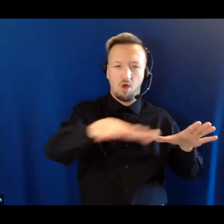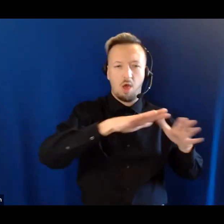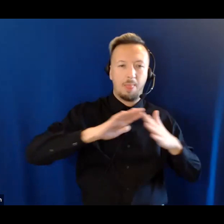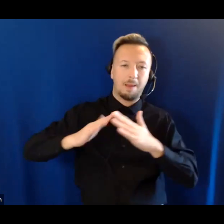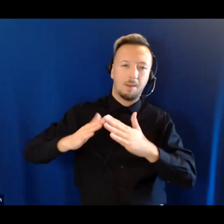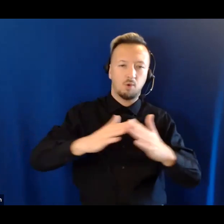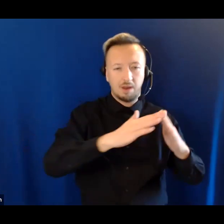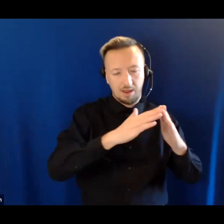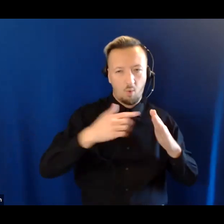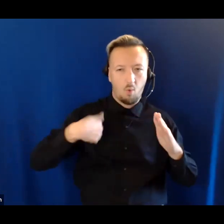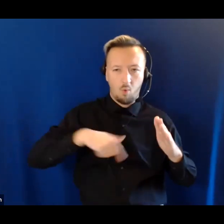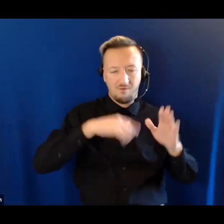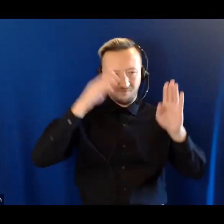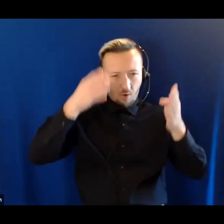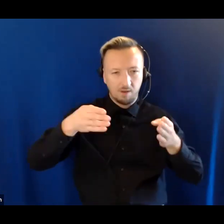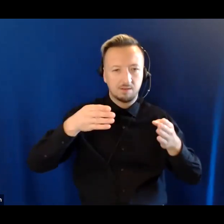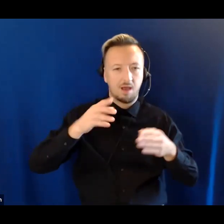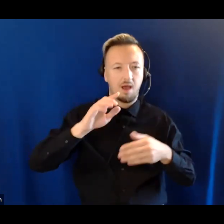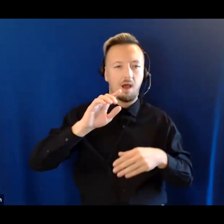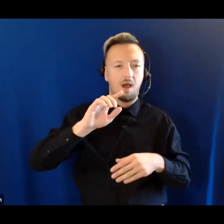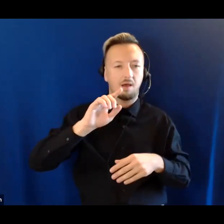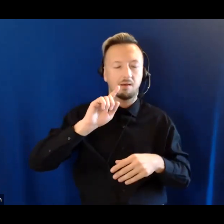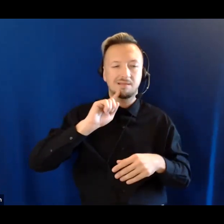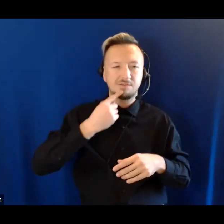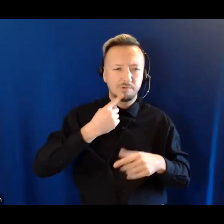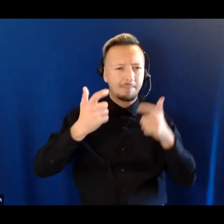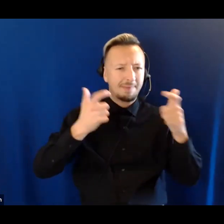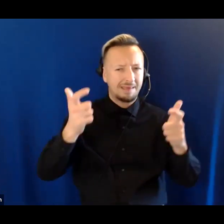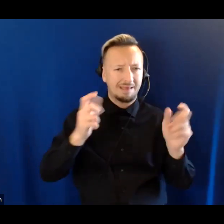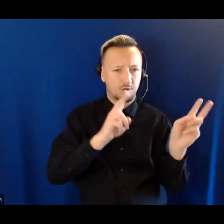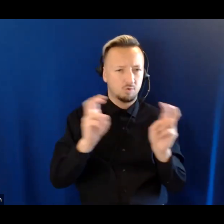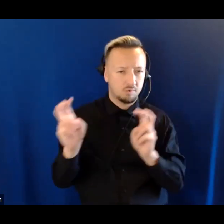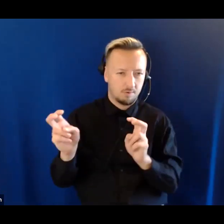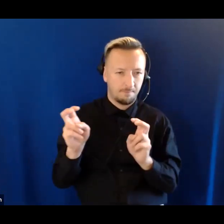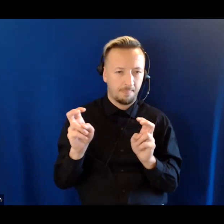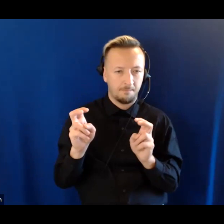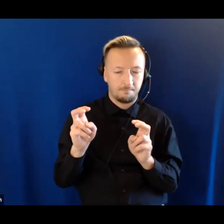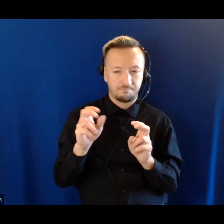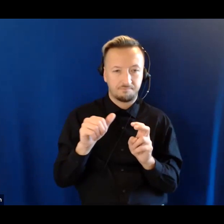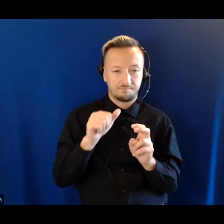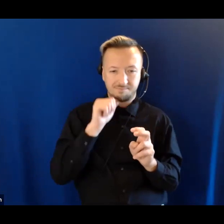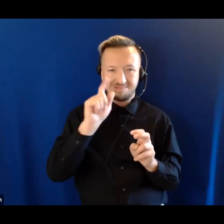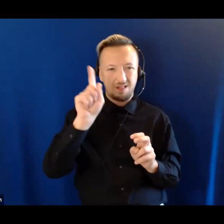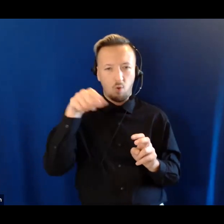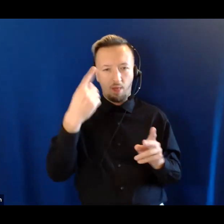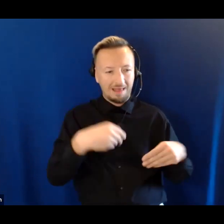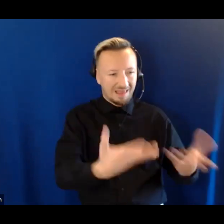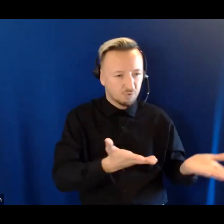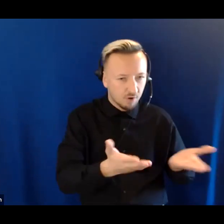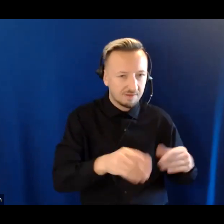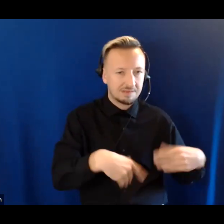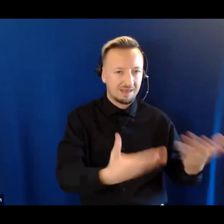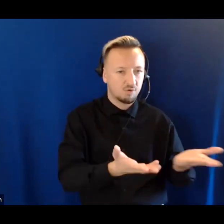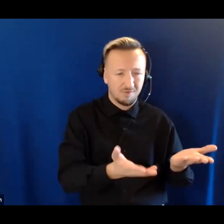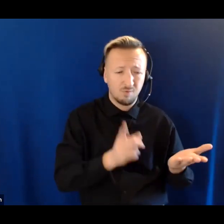at hand. And it's much more than just, you know, services to our consumers. It is services